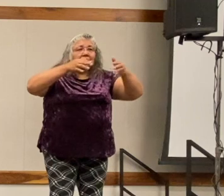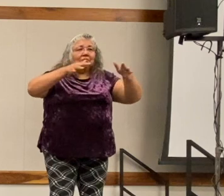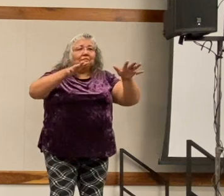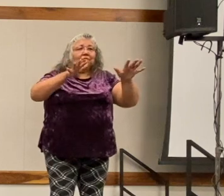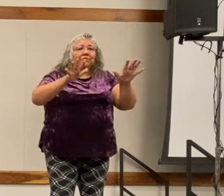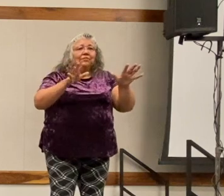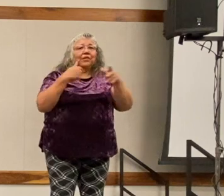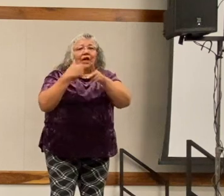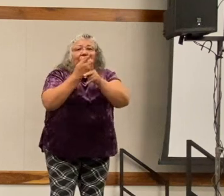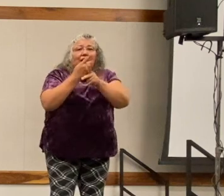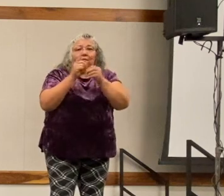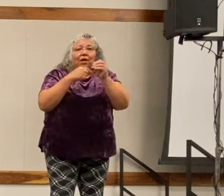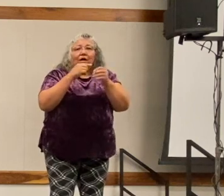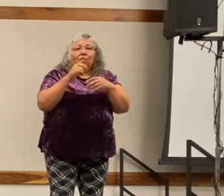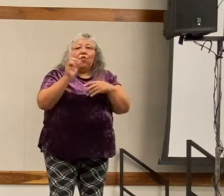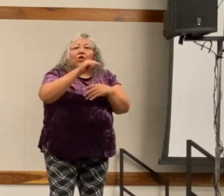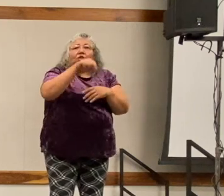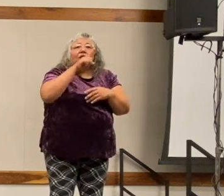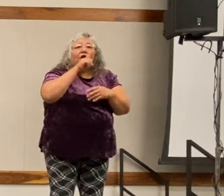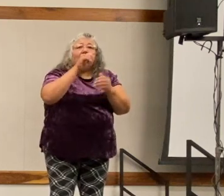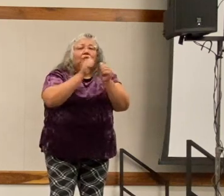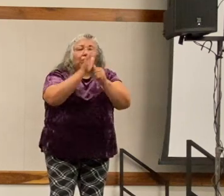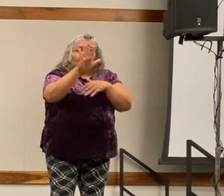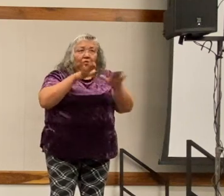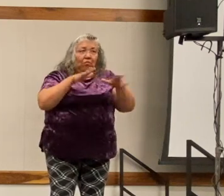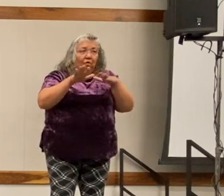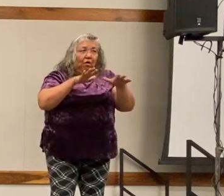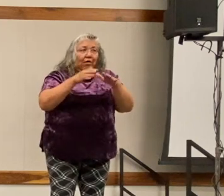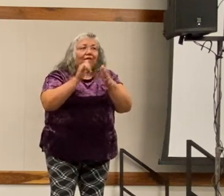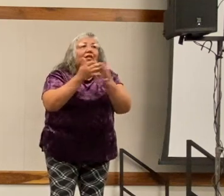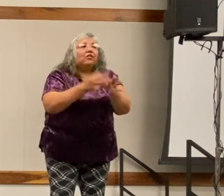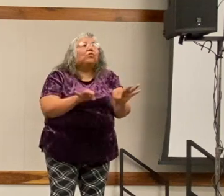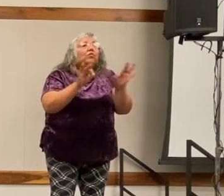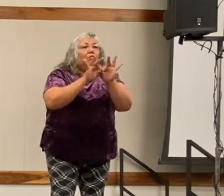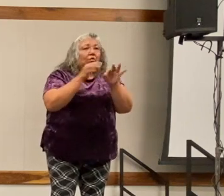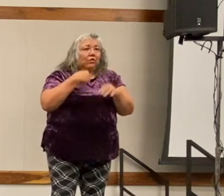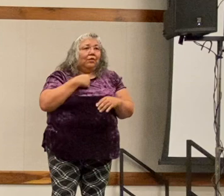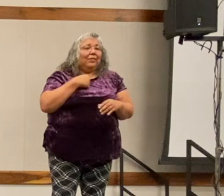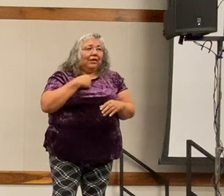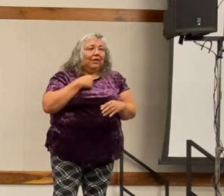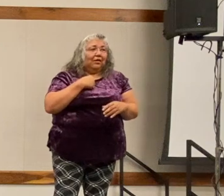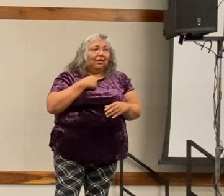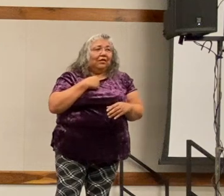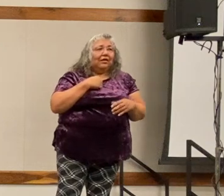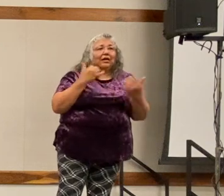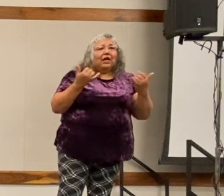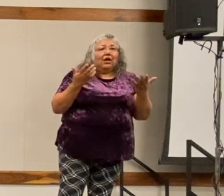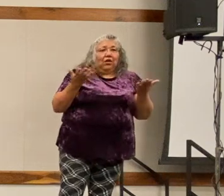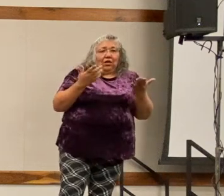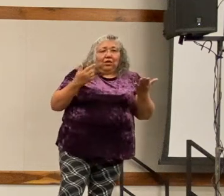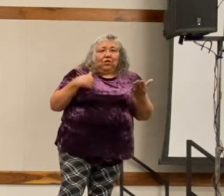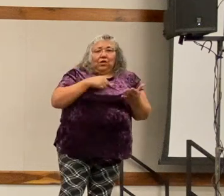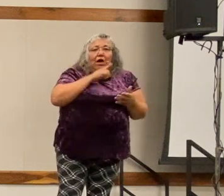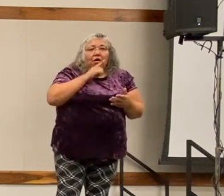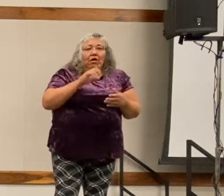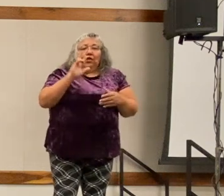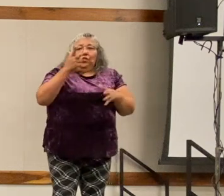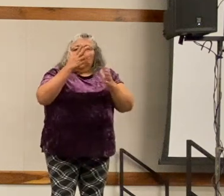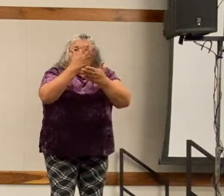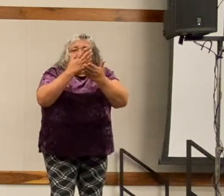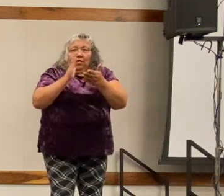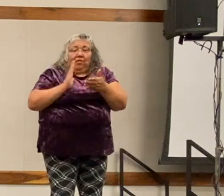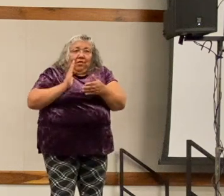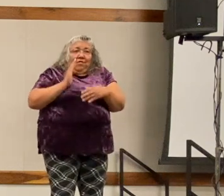I care about where you are in your walk. That's what's important to me. And here we are now in the third part